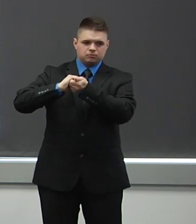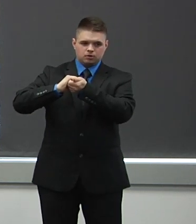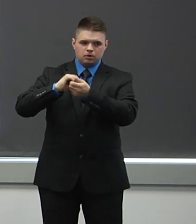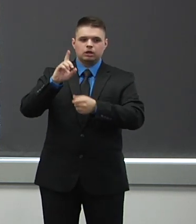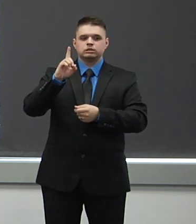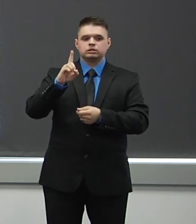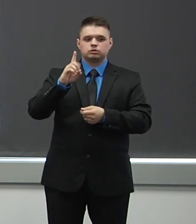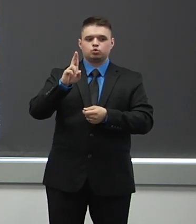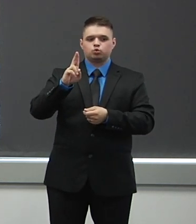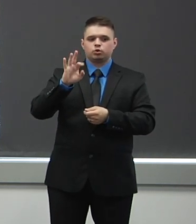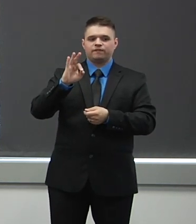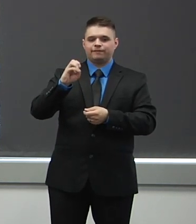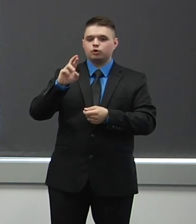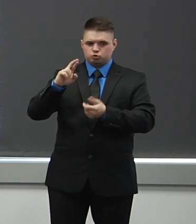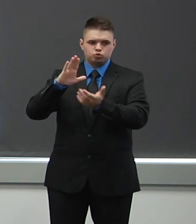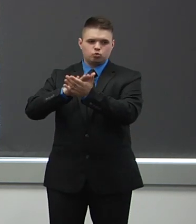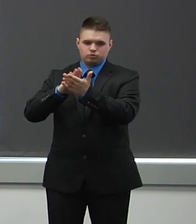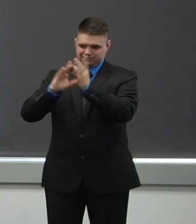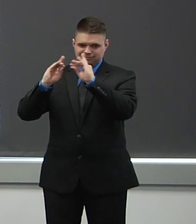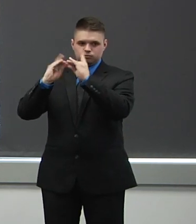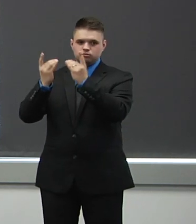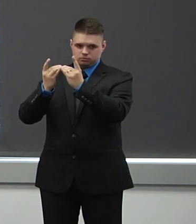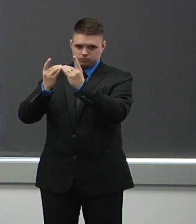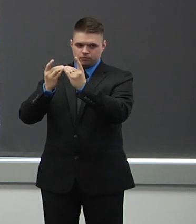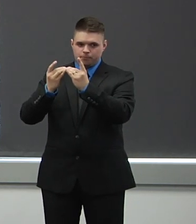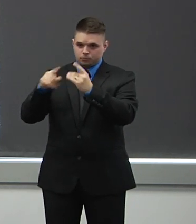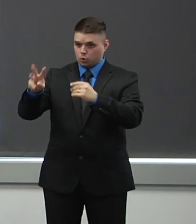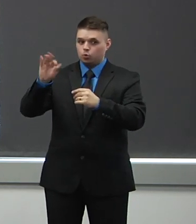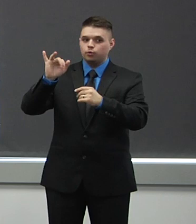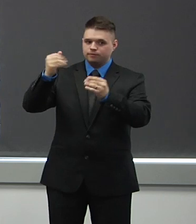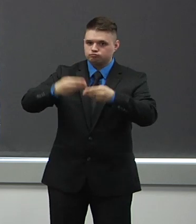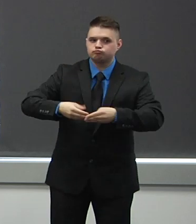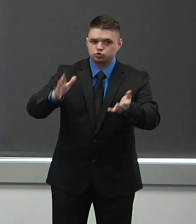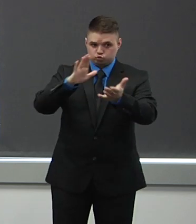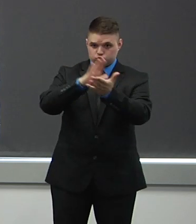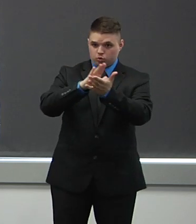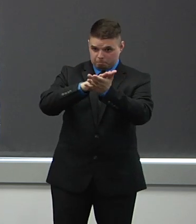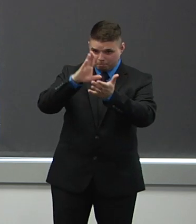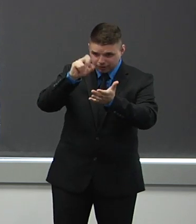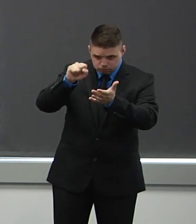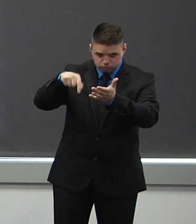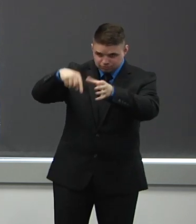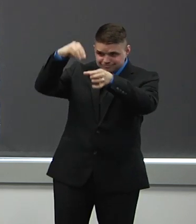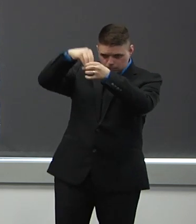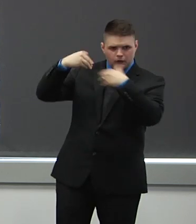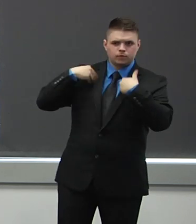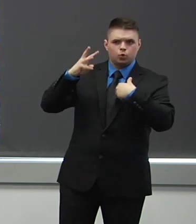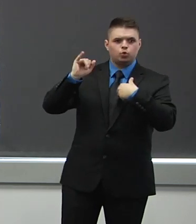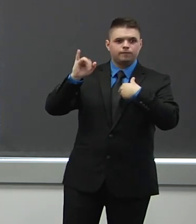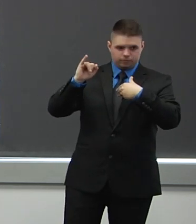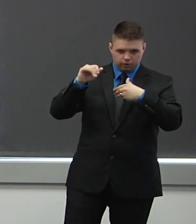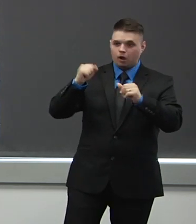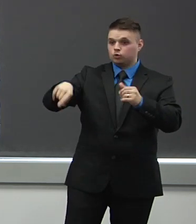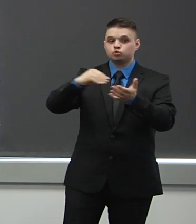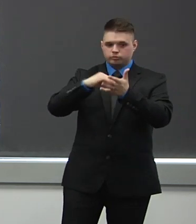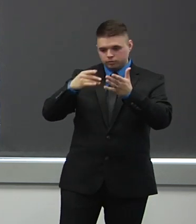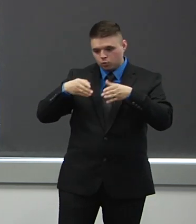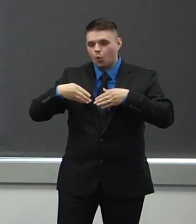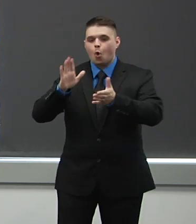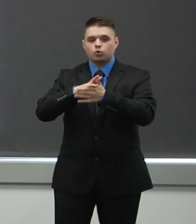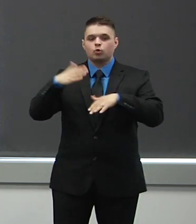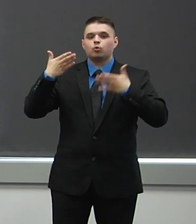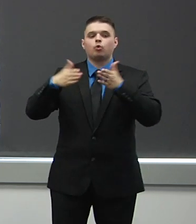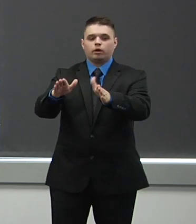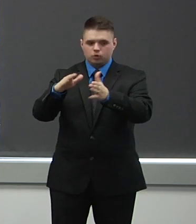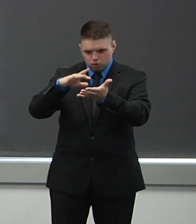provide Wi-Fi on the school buses. So there's some really creative, innovative solutions out there, and we're obviously going to have to work very hard to